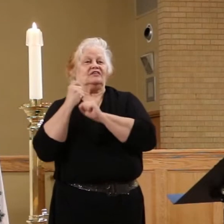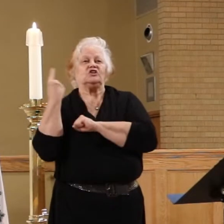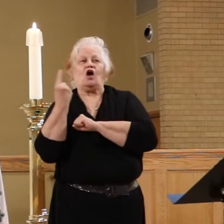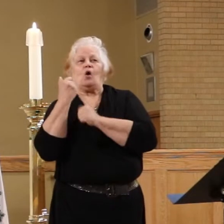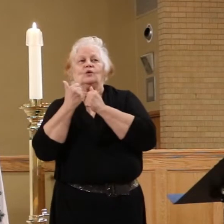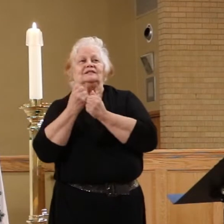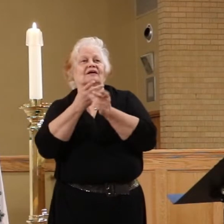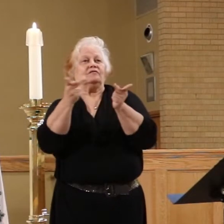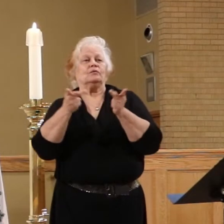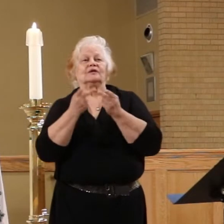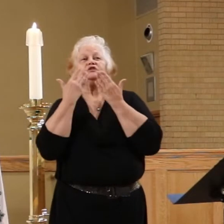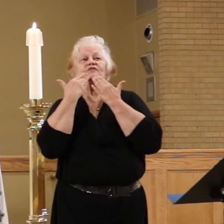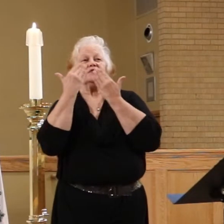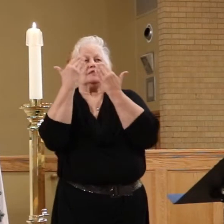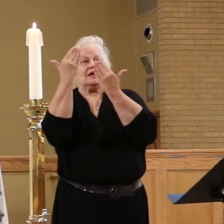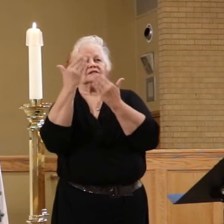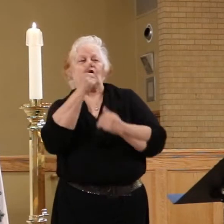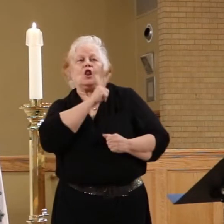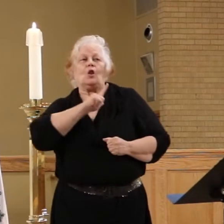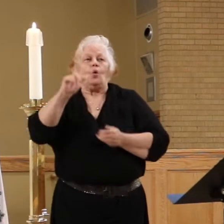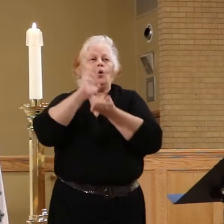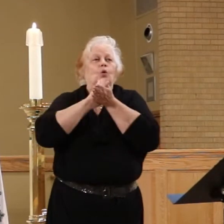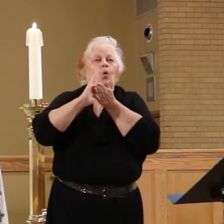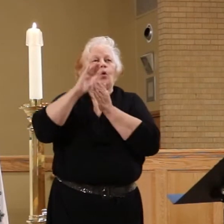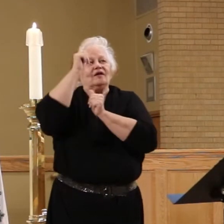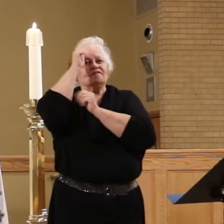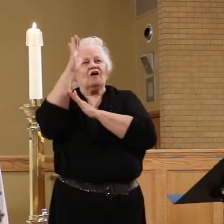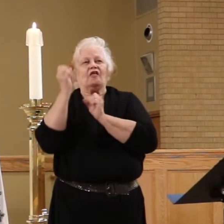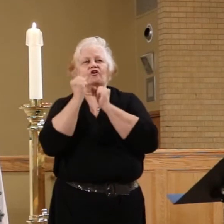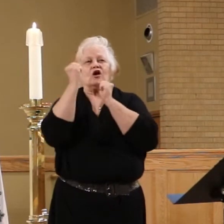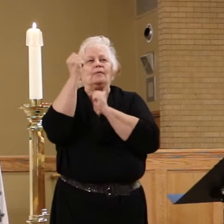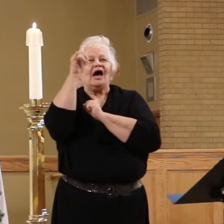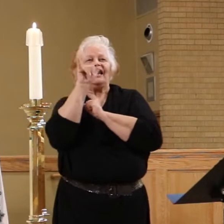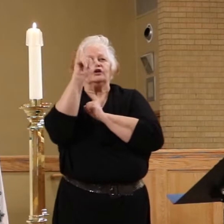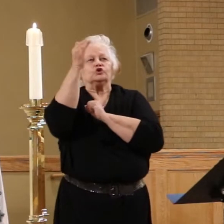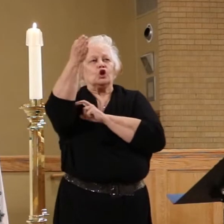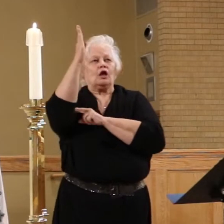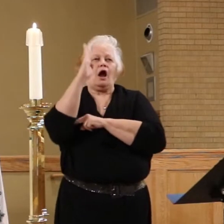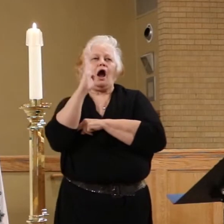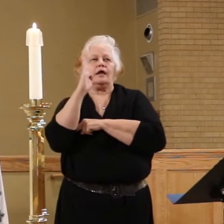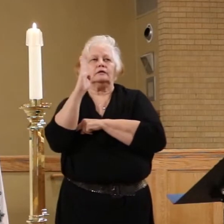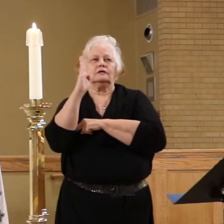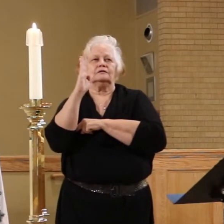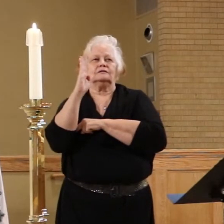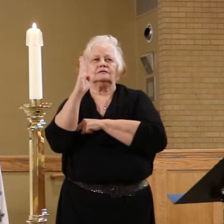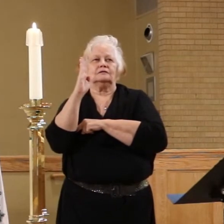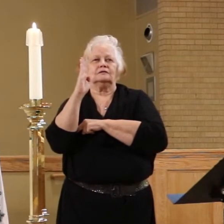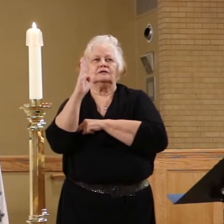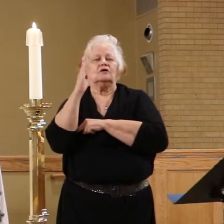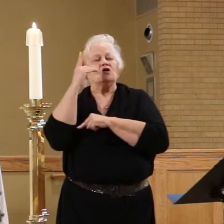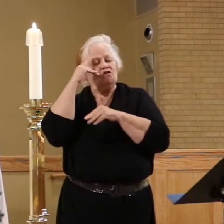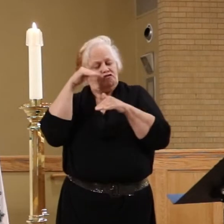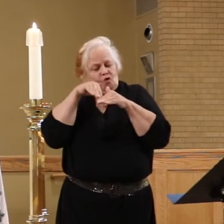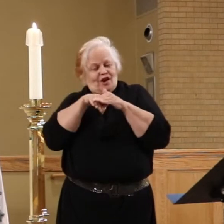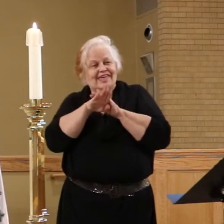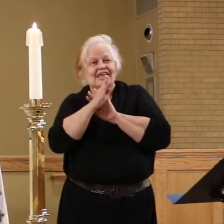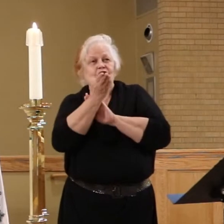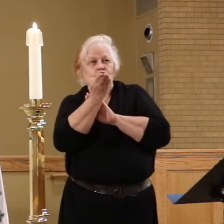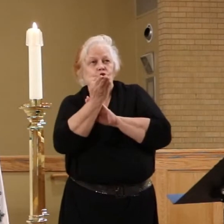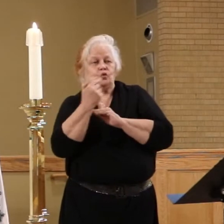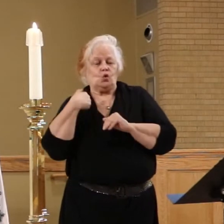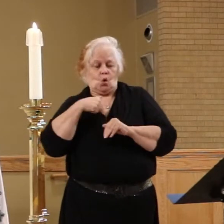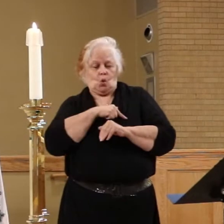always and everywhere to give you thanks, Lord, Holy Father, Almighty and Eternal God. For in you